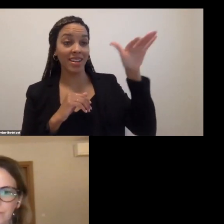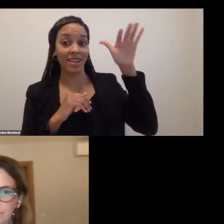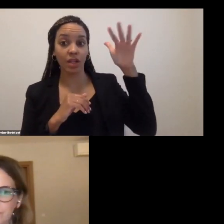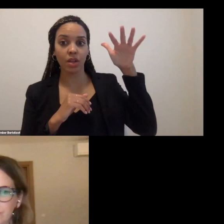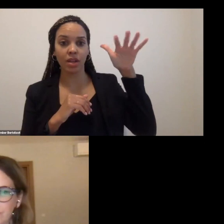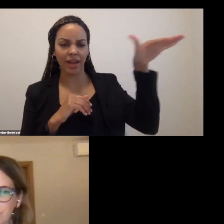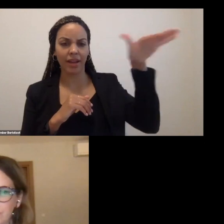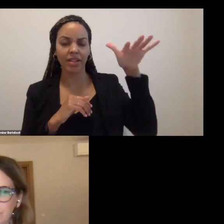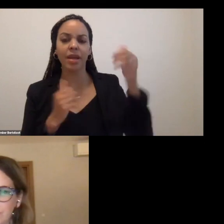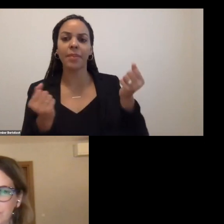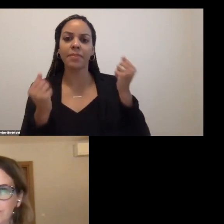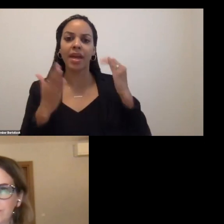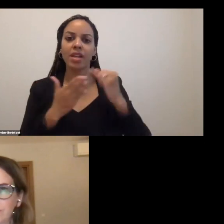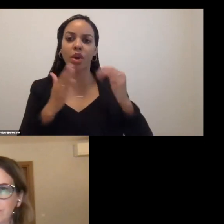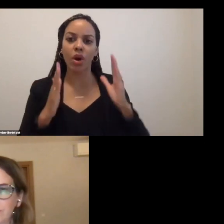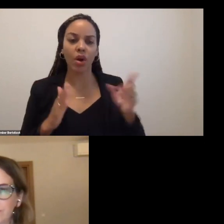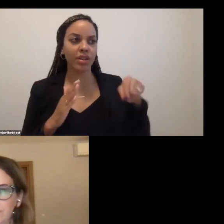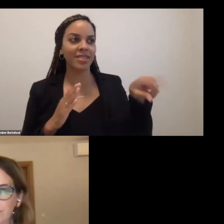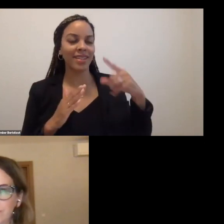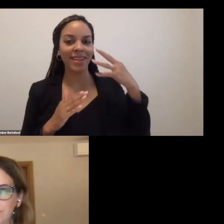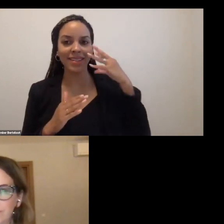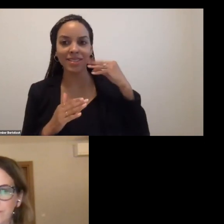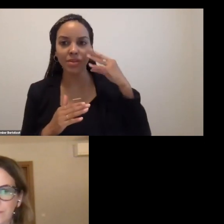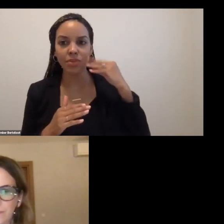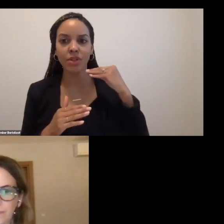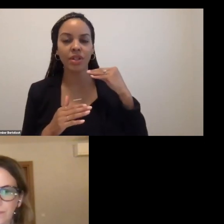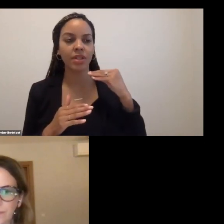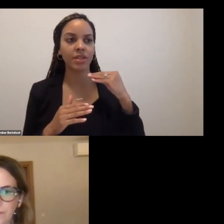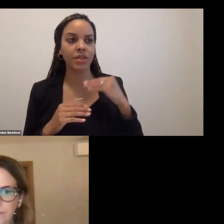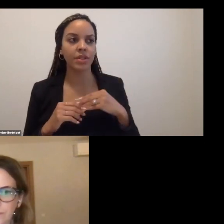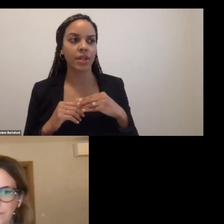artists they somehow experience the working